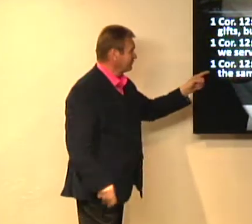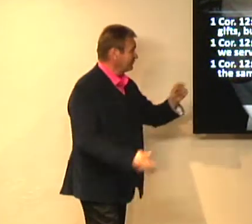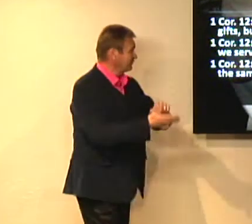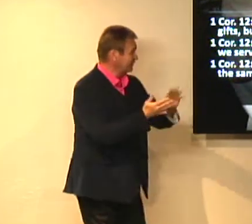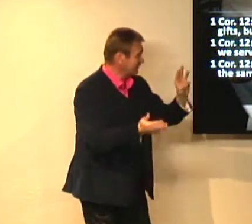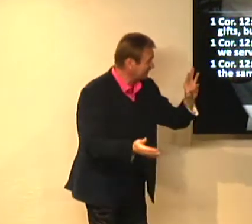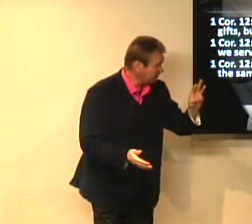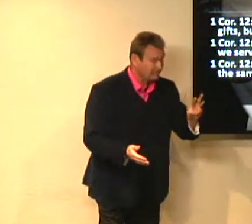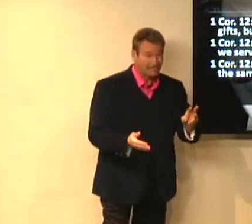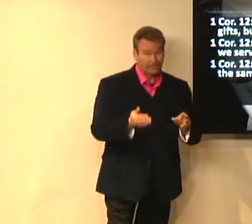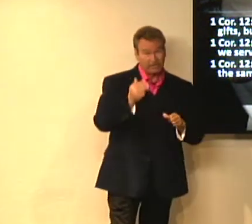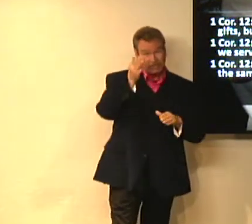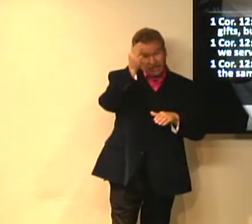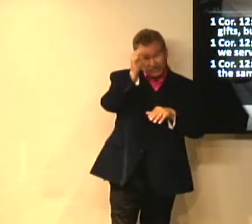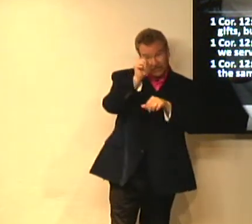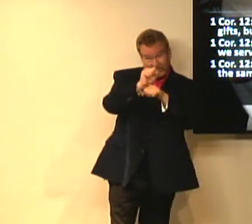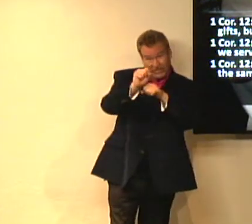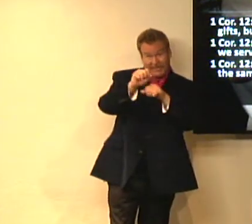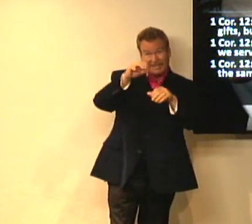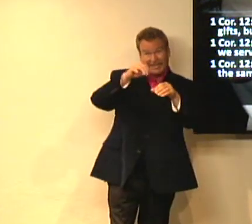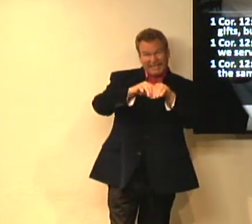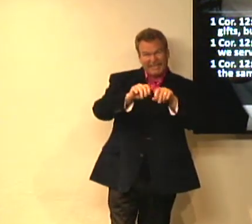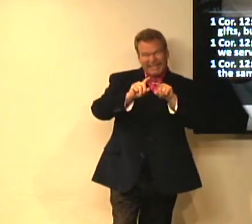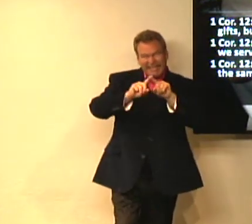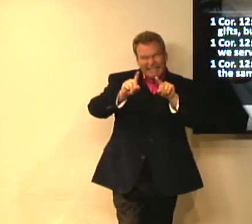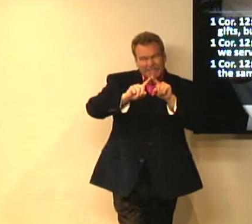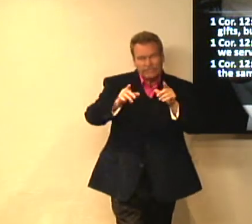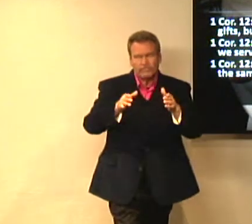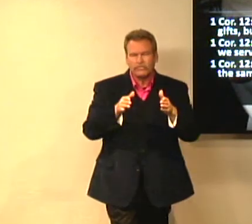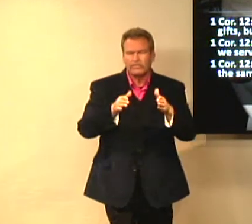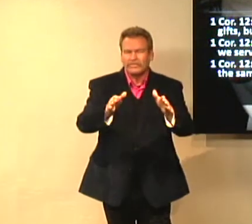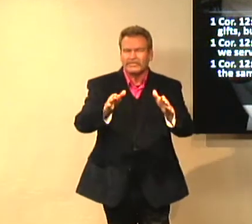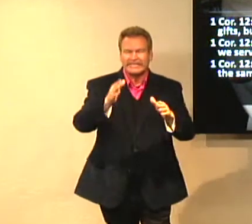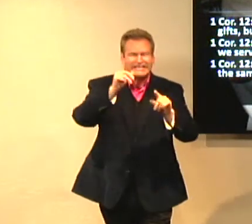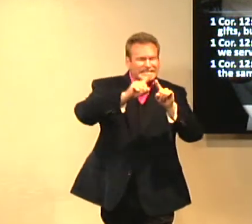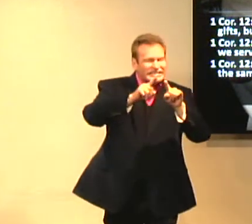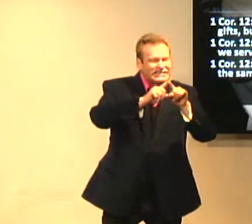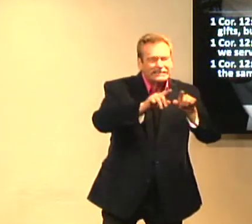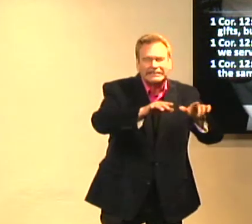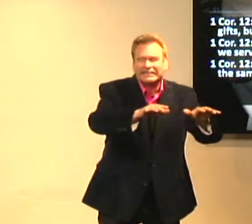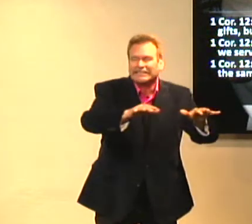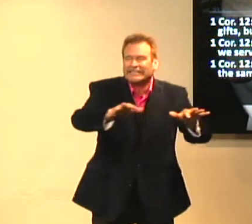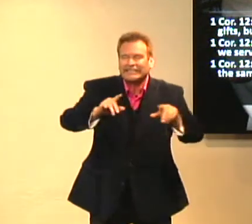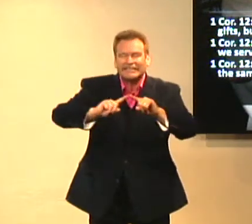amongst ourselves. And in 1 Corinthians chapter 12, verse 6, it says, God works in different ways.